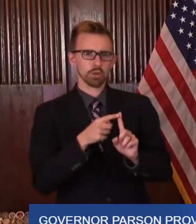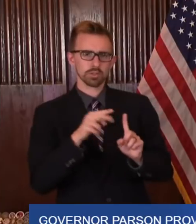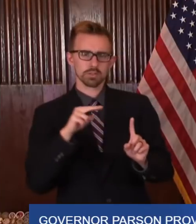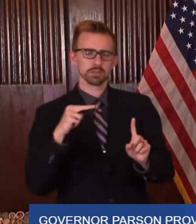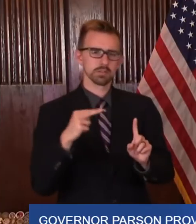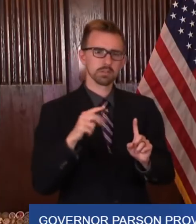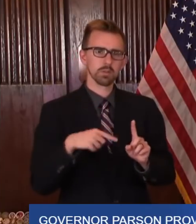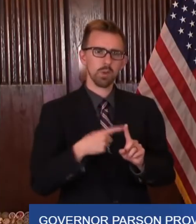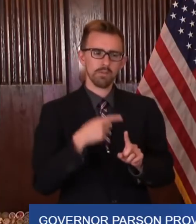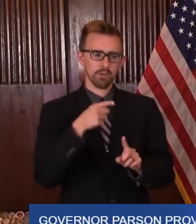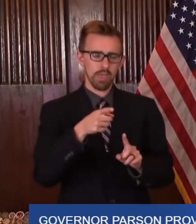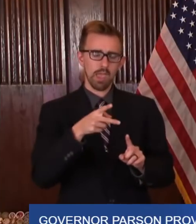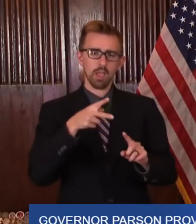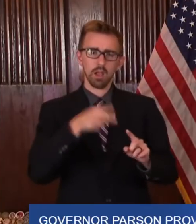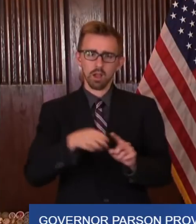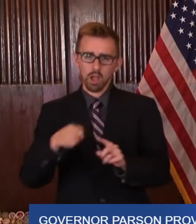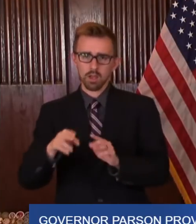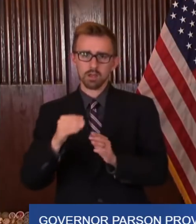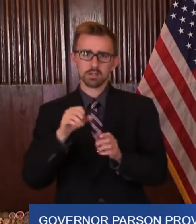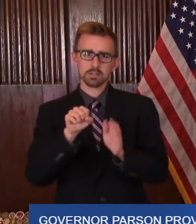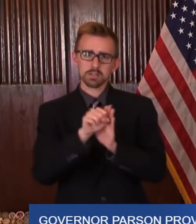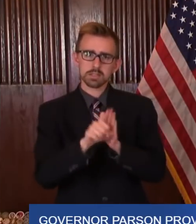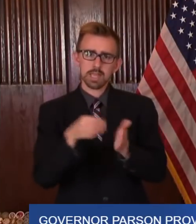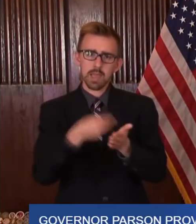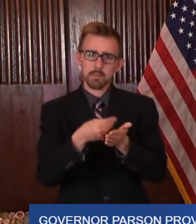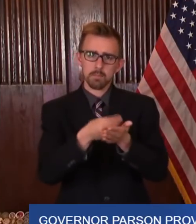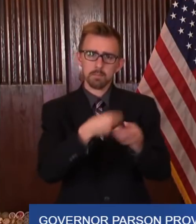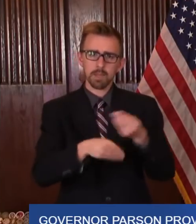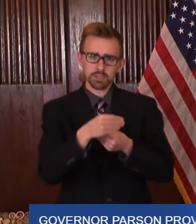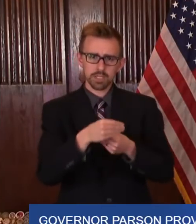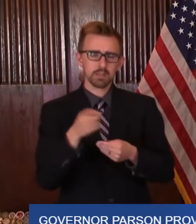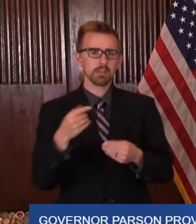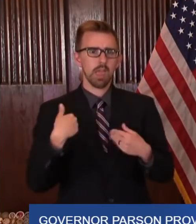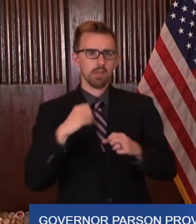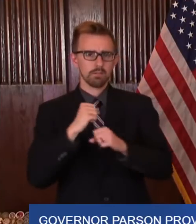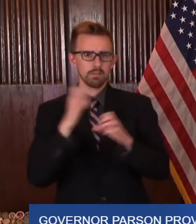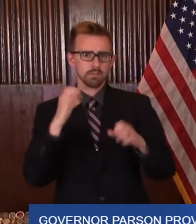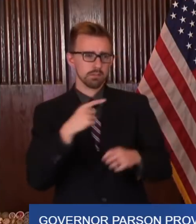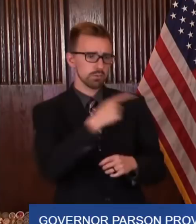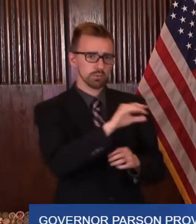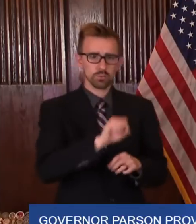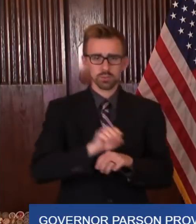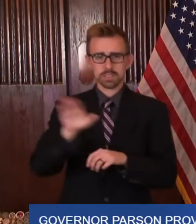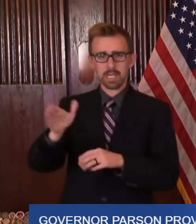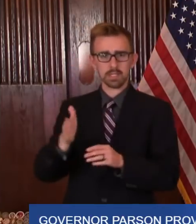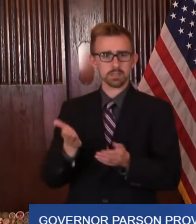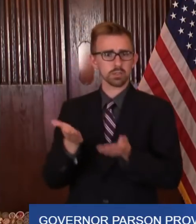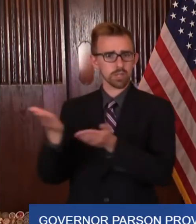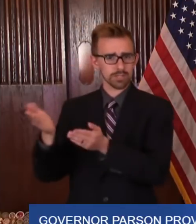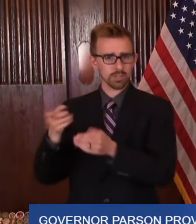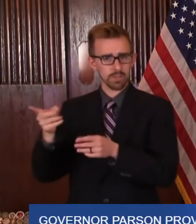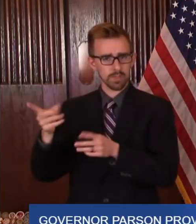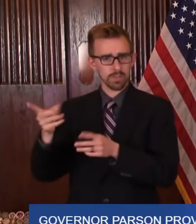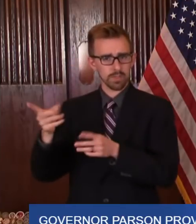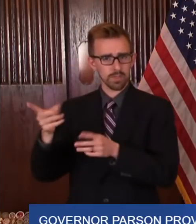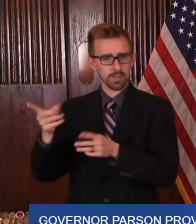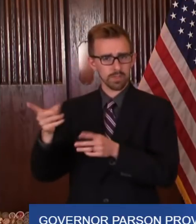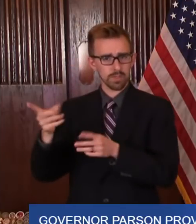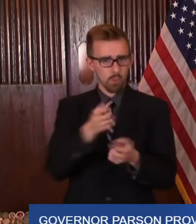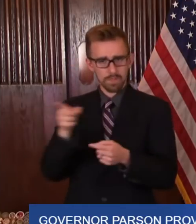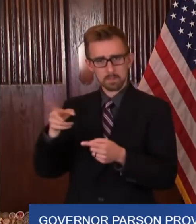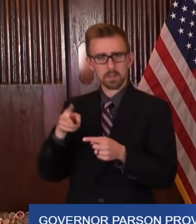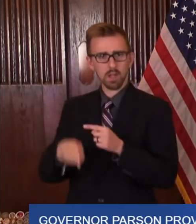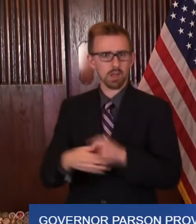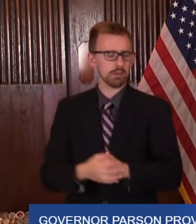to cut from the state budget. Do you have an exact number you sent over to them, or that you would like to see them cut? I don't think there's any